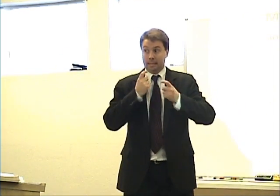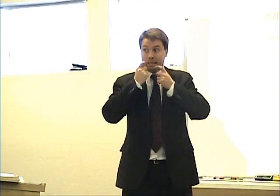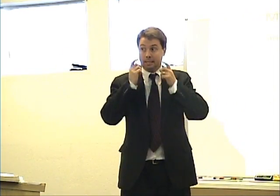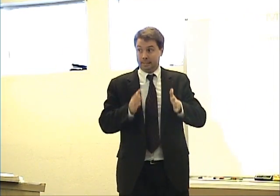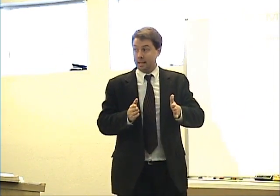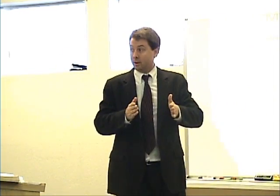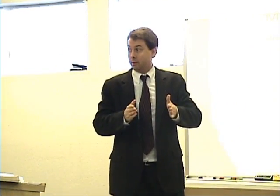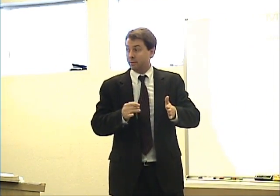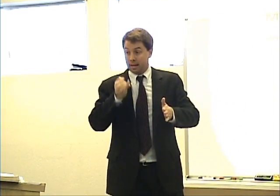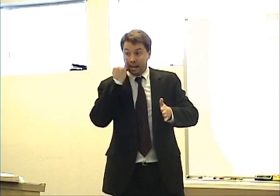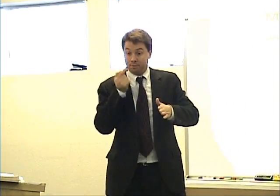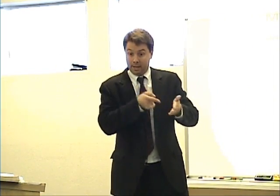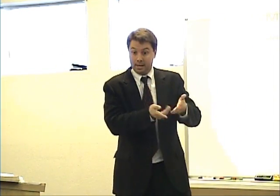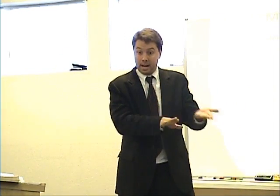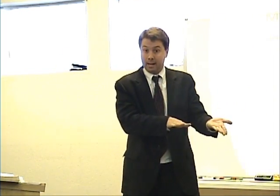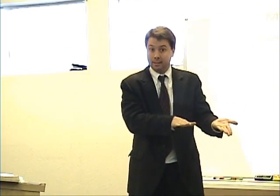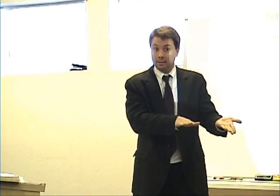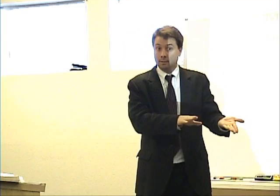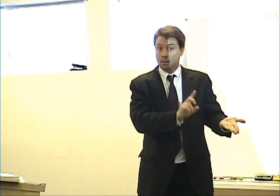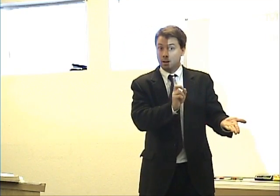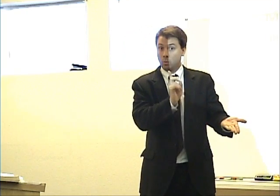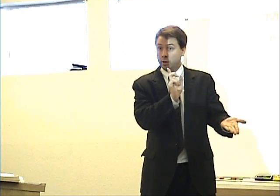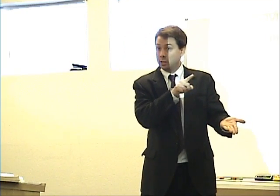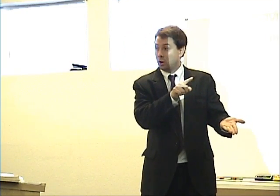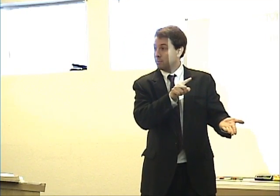The sinner, if he dies, where does he go?